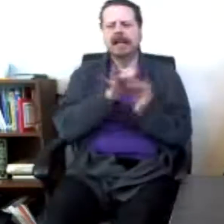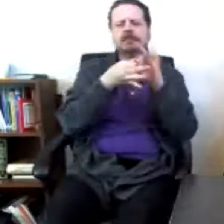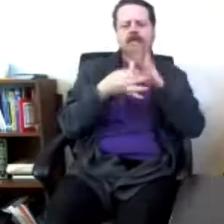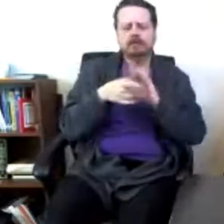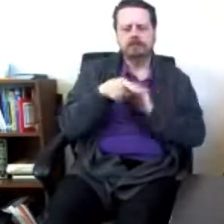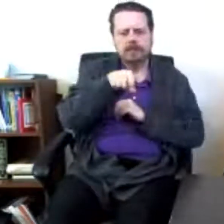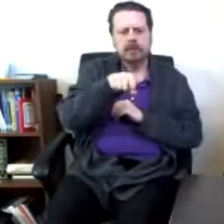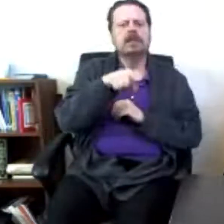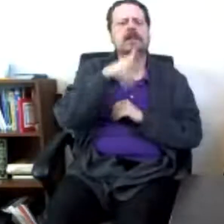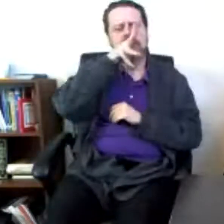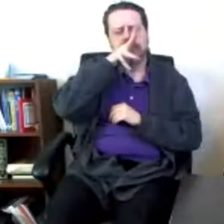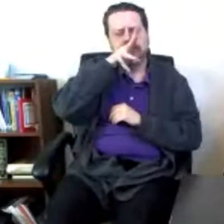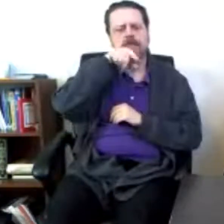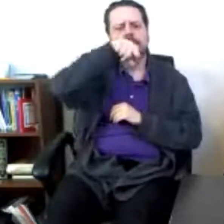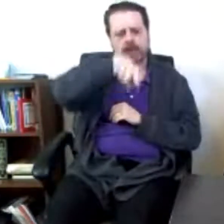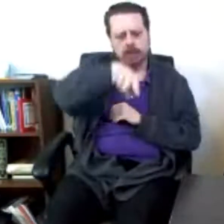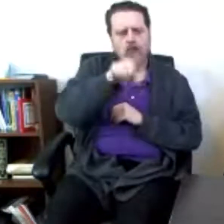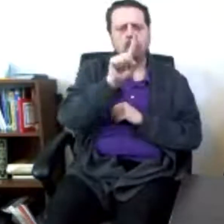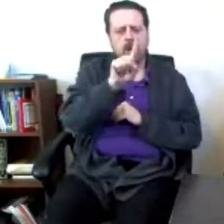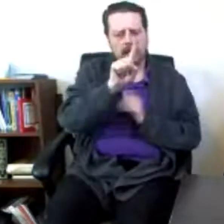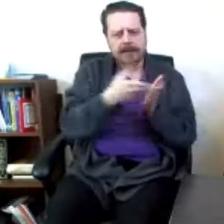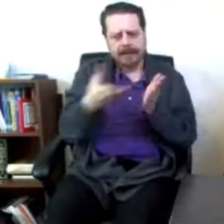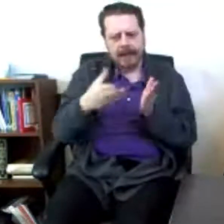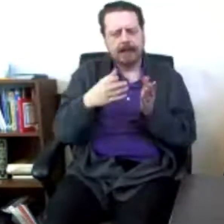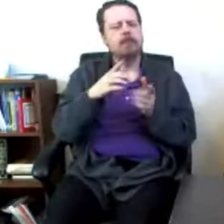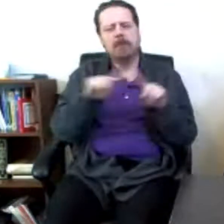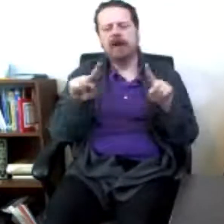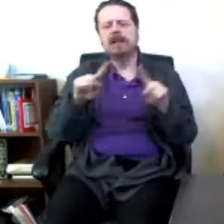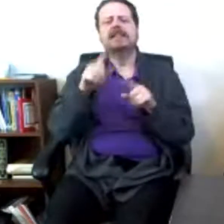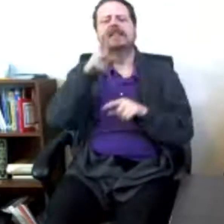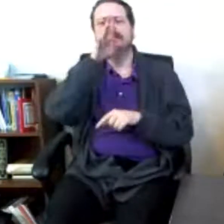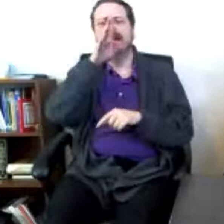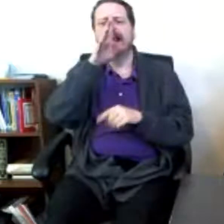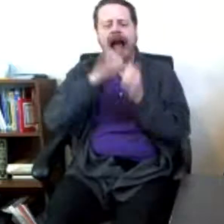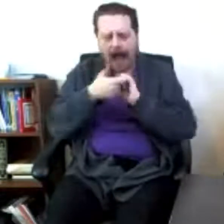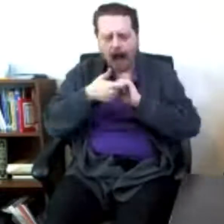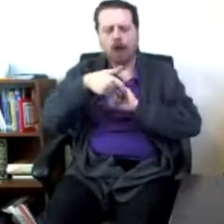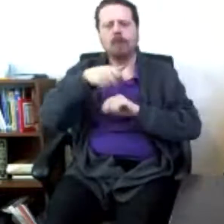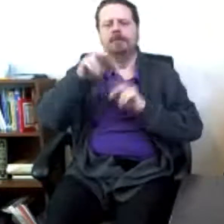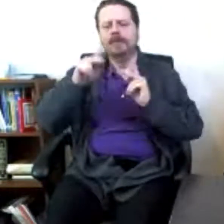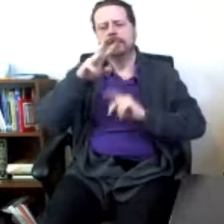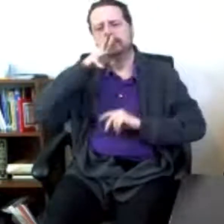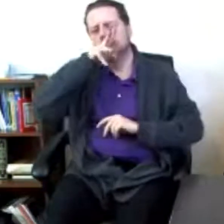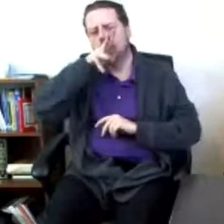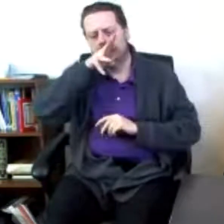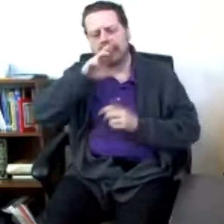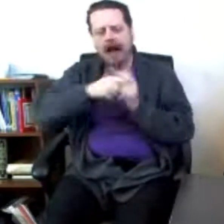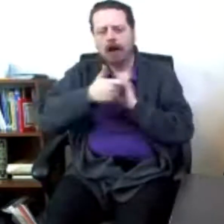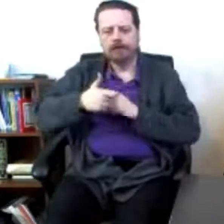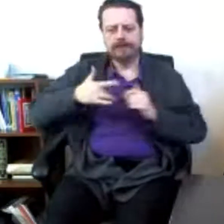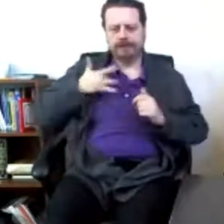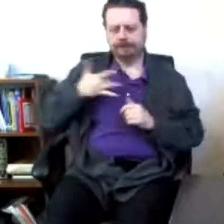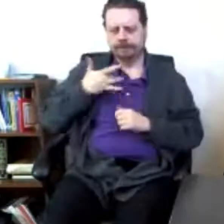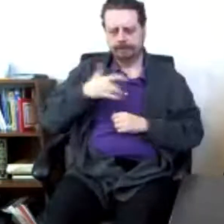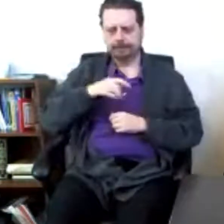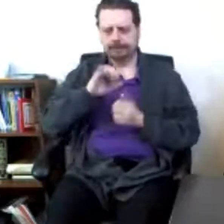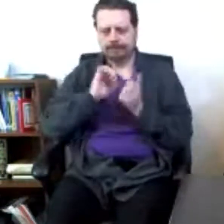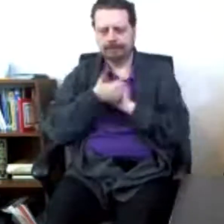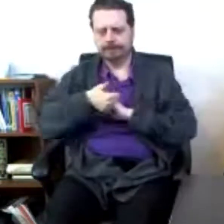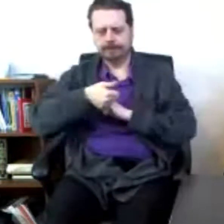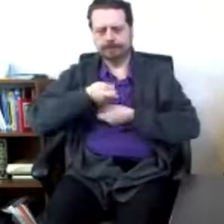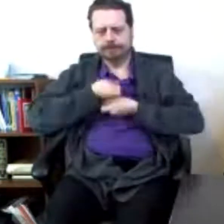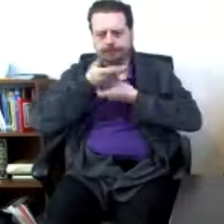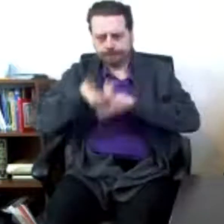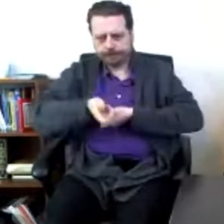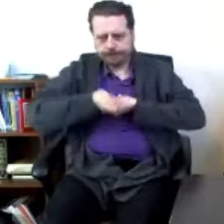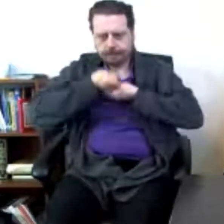is one thing, but the language is how people talk and how people feel and how people